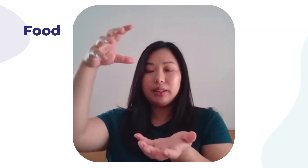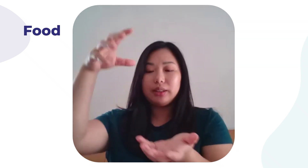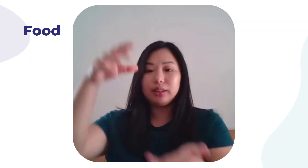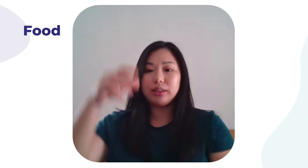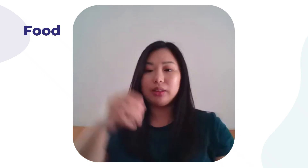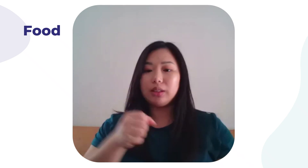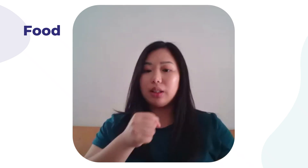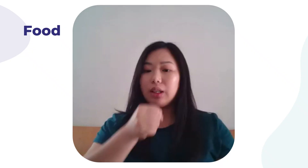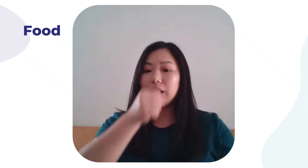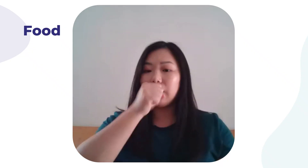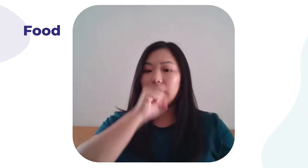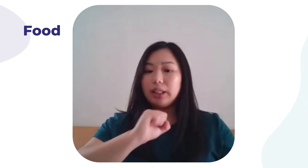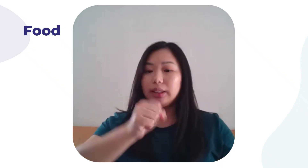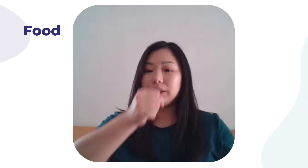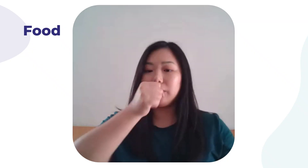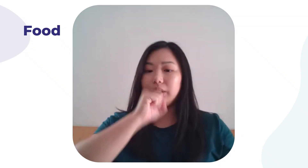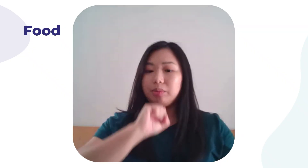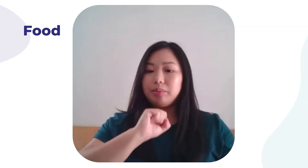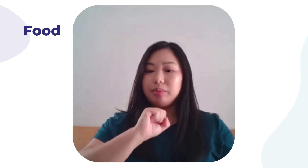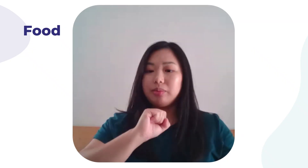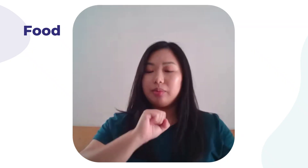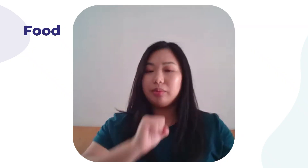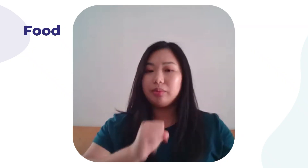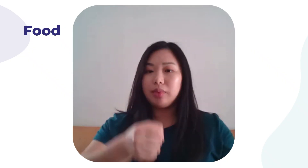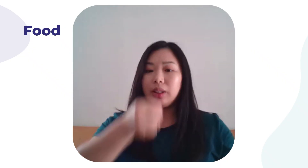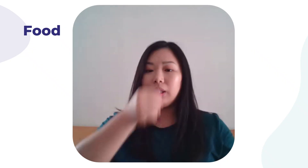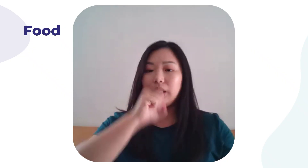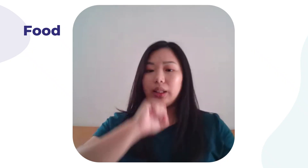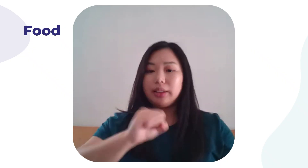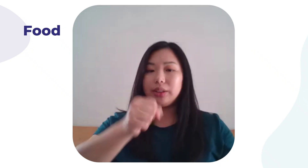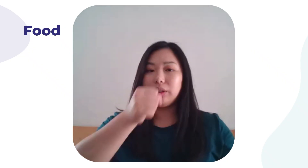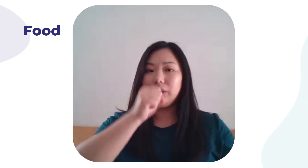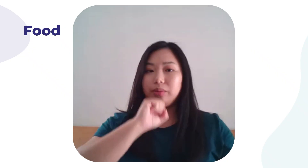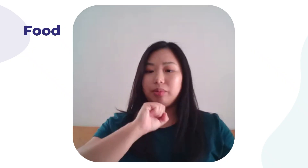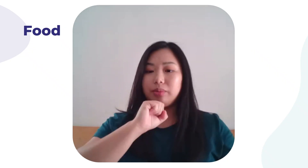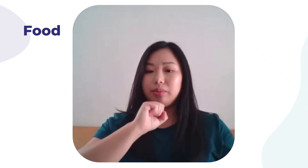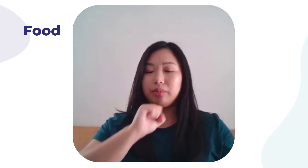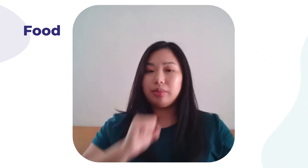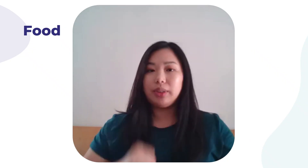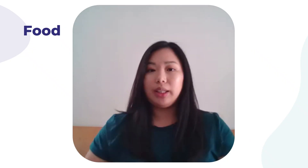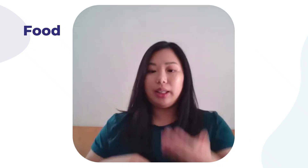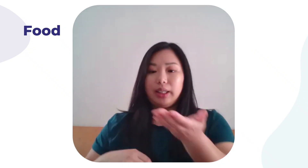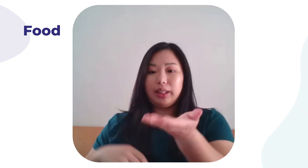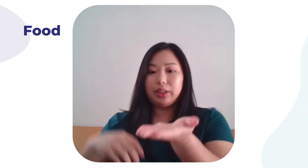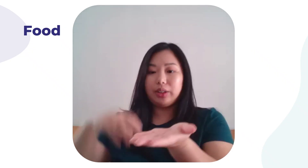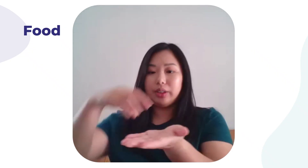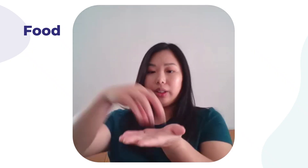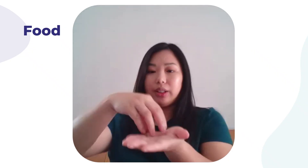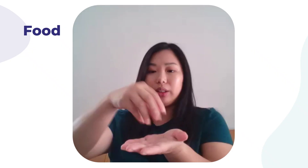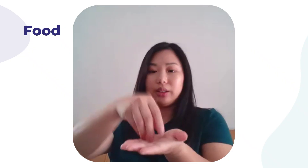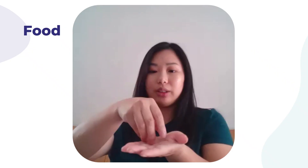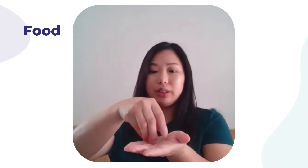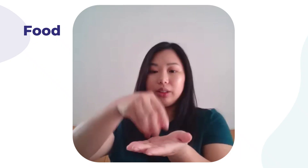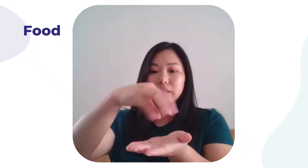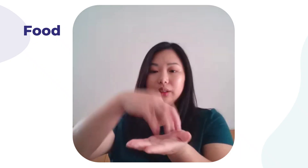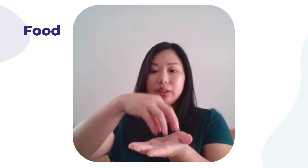Cake. Ice cream. Ice cream. And